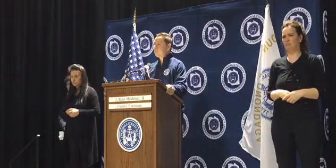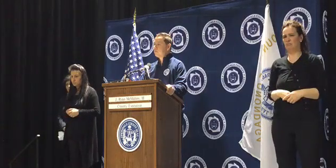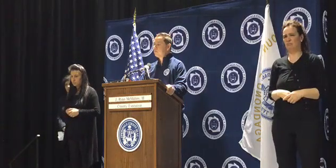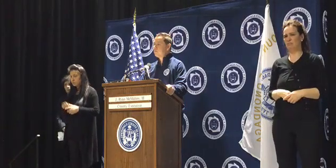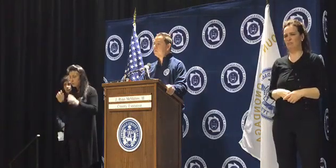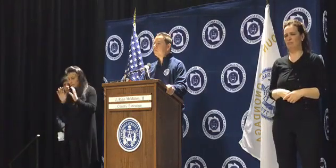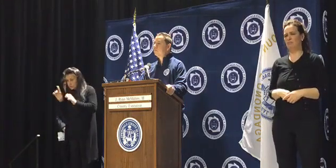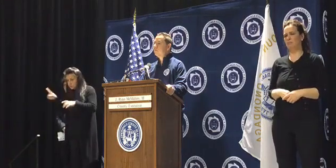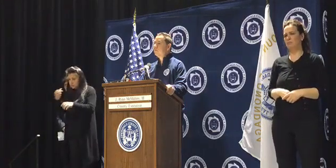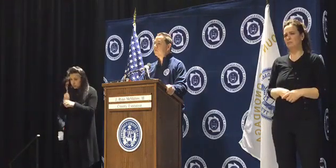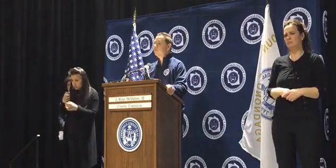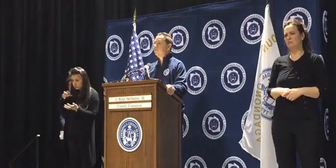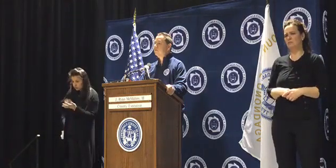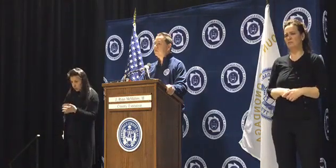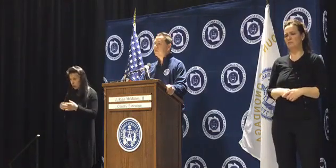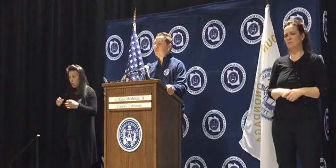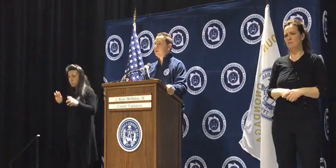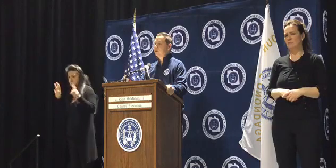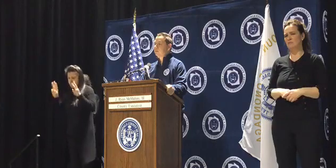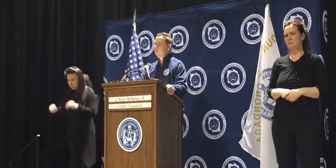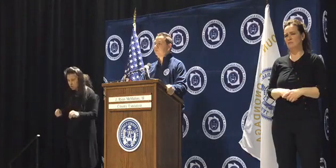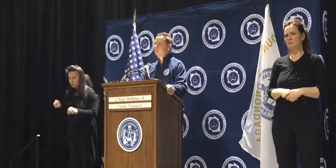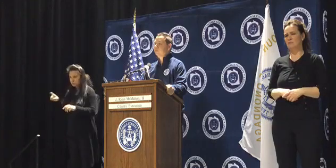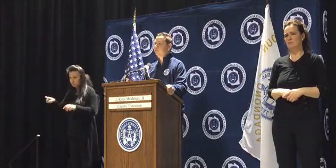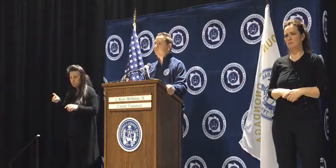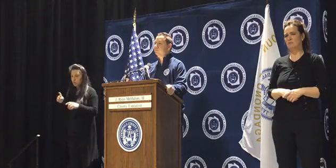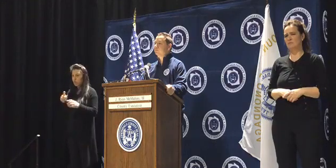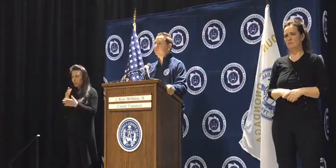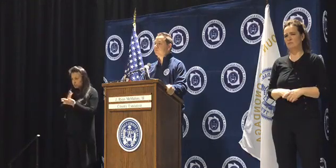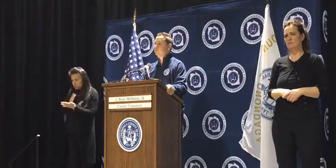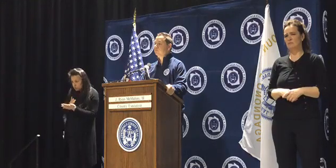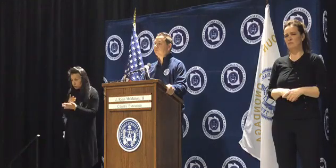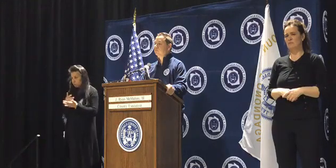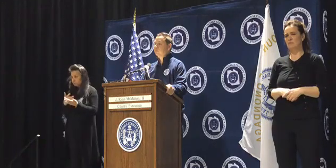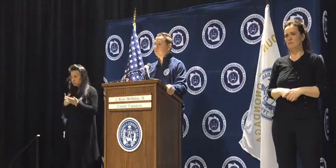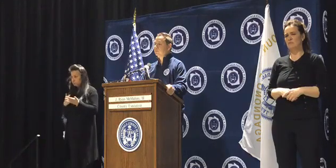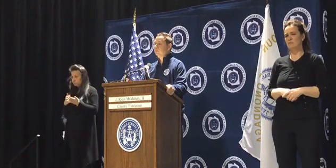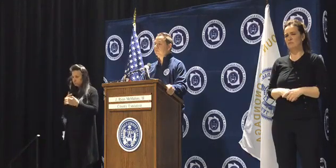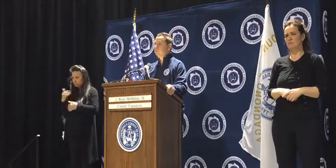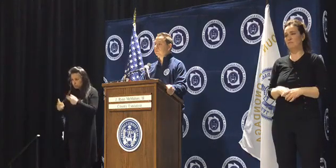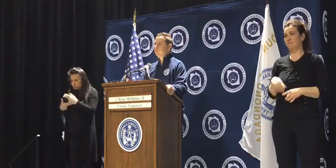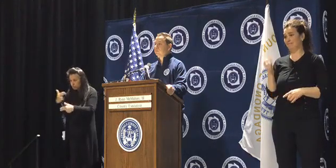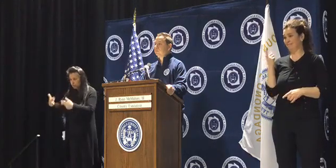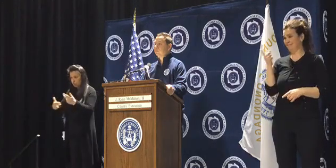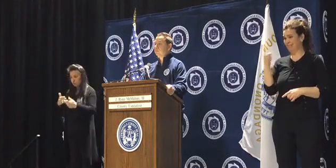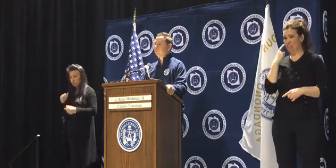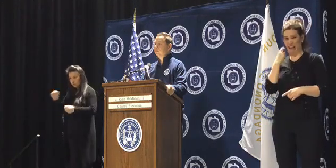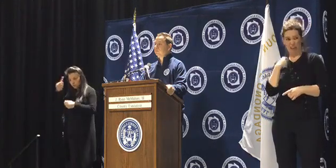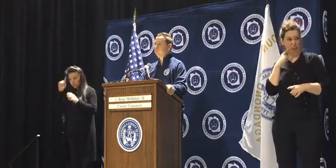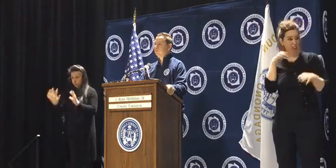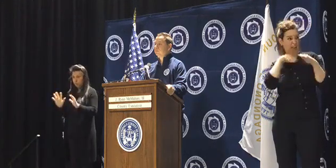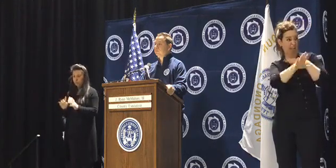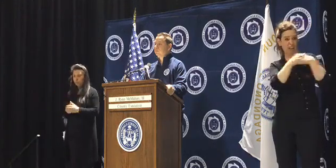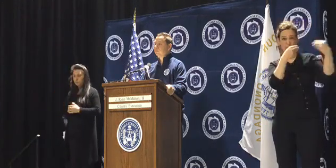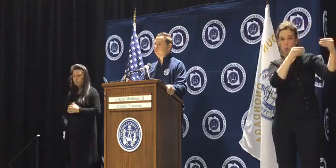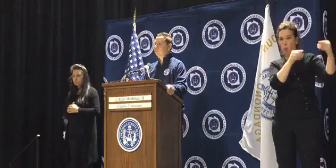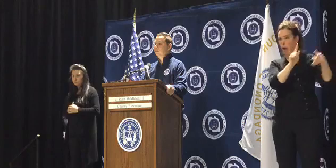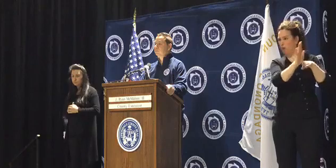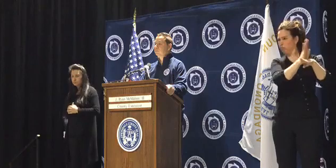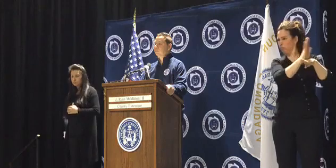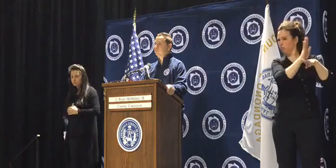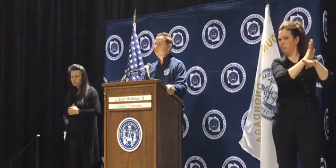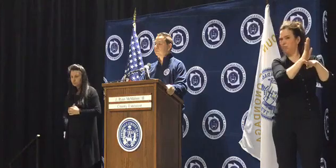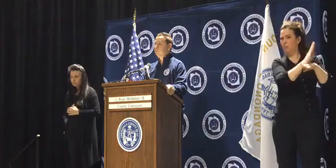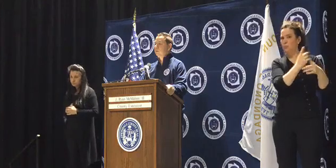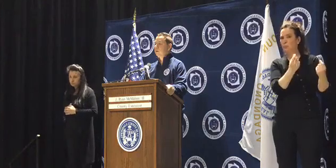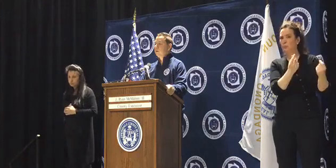in a grocery store that will remain nameless today, and it seemed busy. I'm not sure it was below that 50% fire code standard, but it was